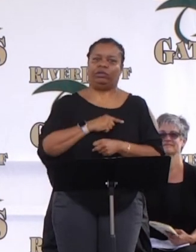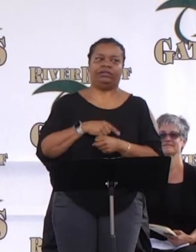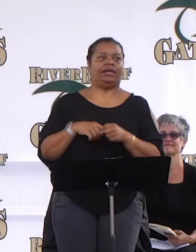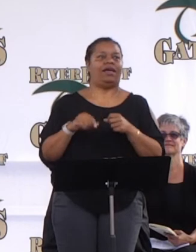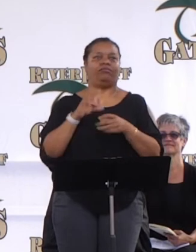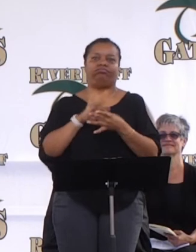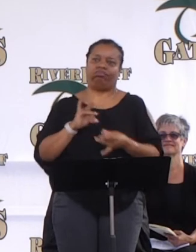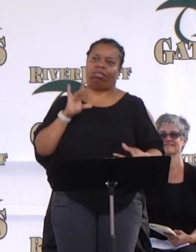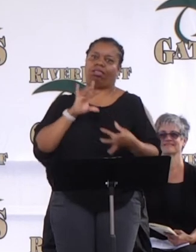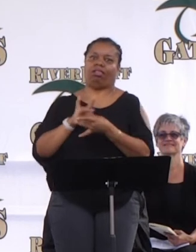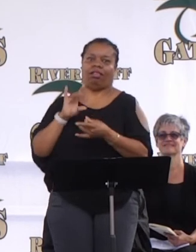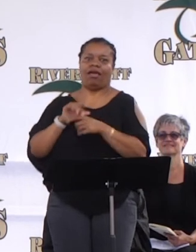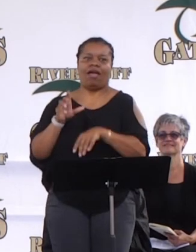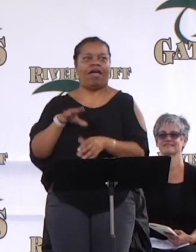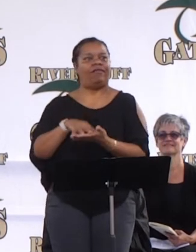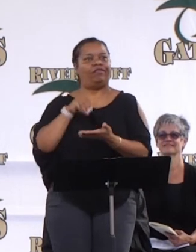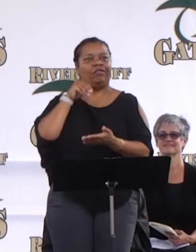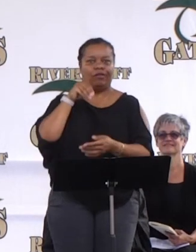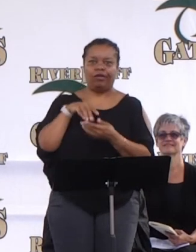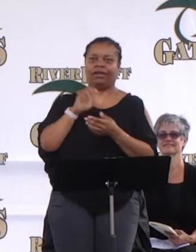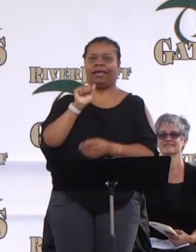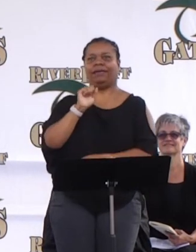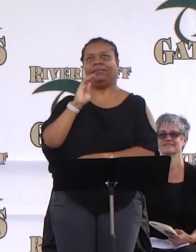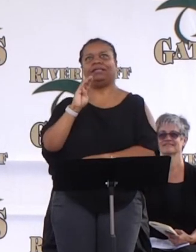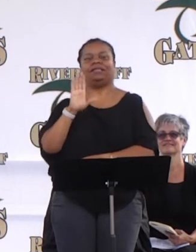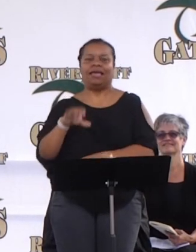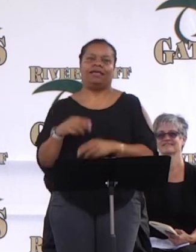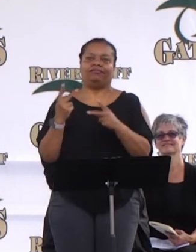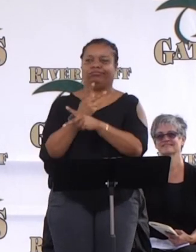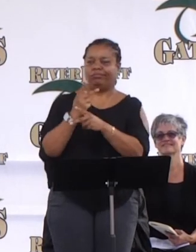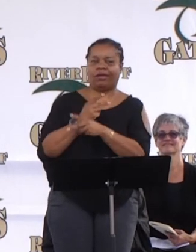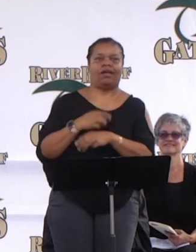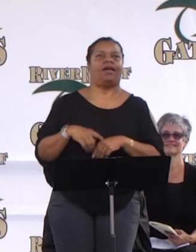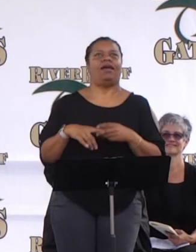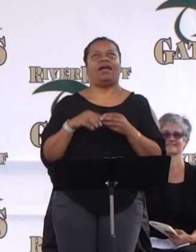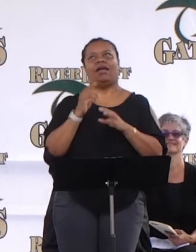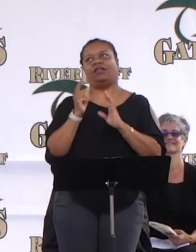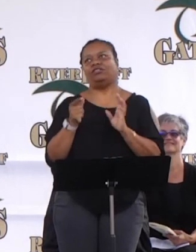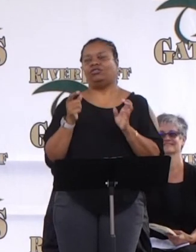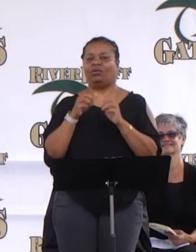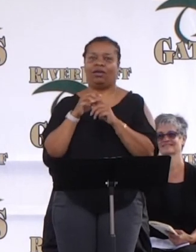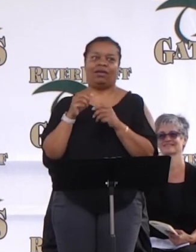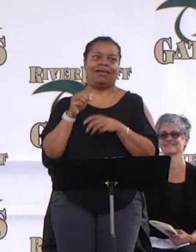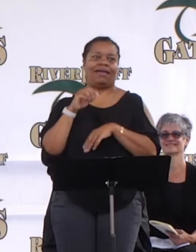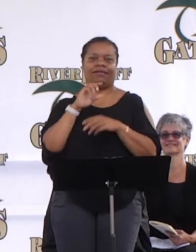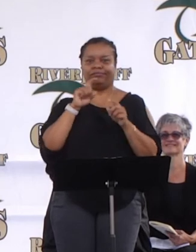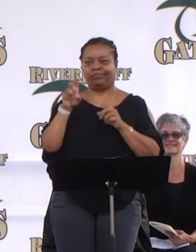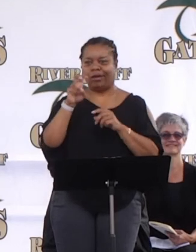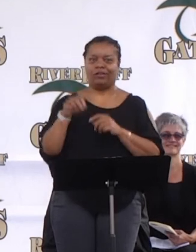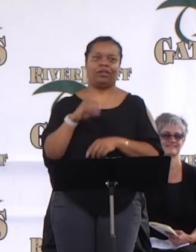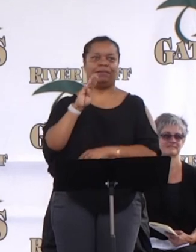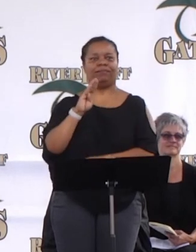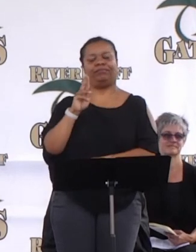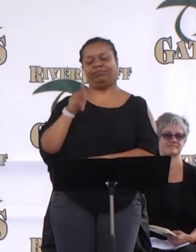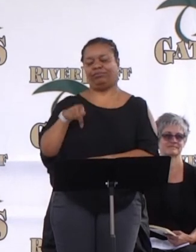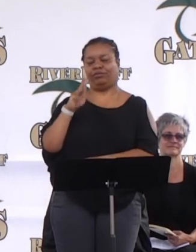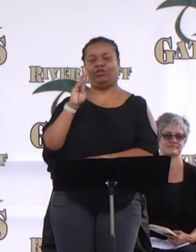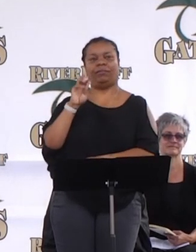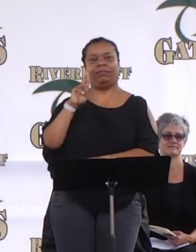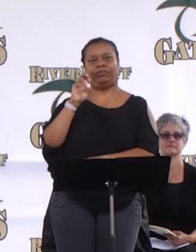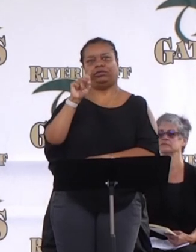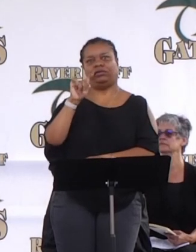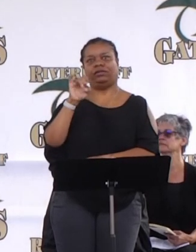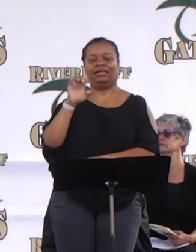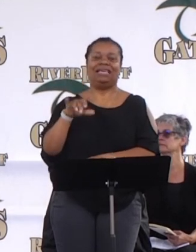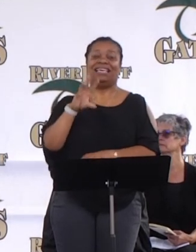story. After learning our ABCs and times tables, enduring braces, and navigating puberty, nearly 600 students